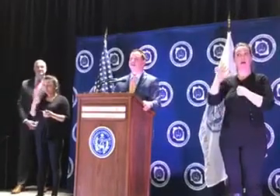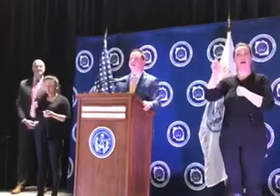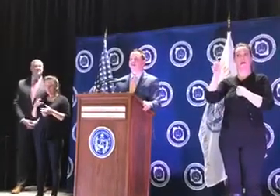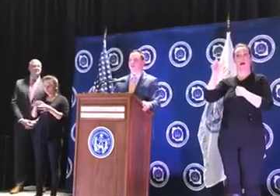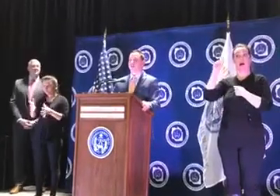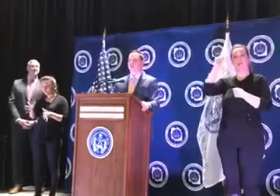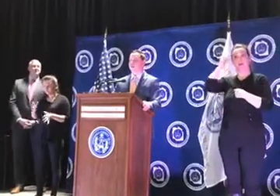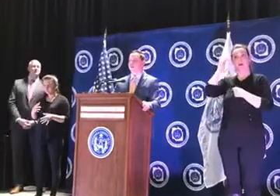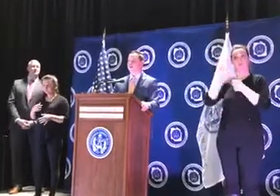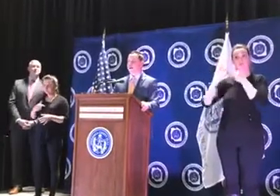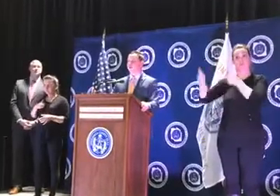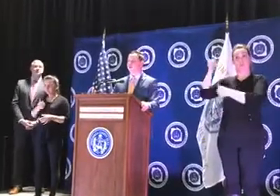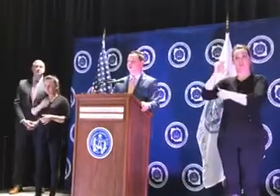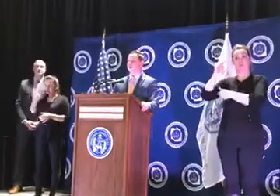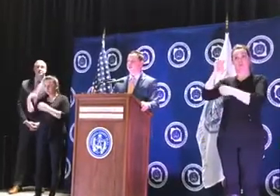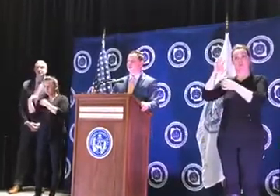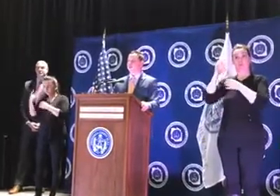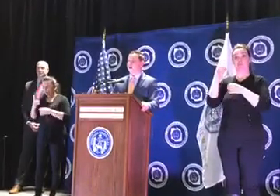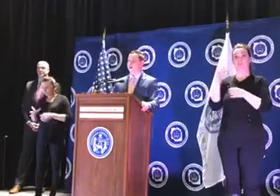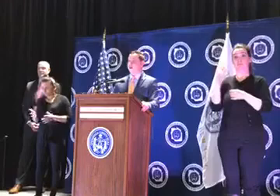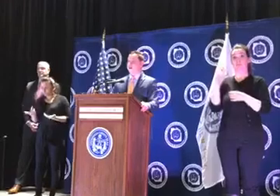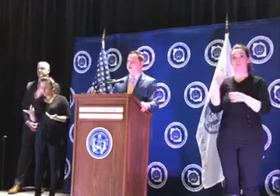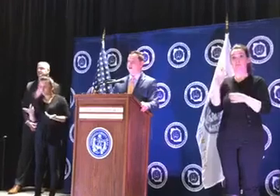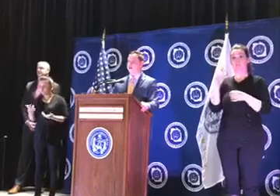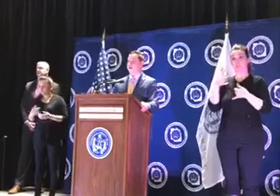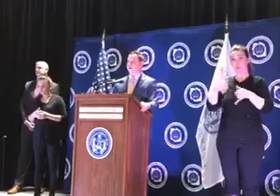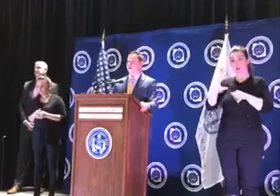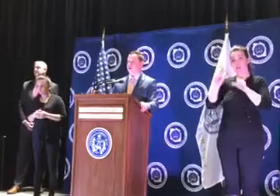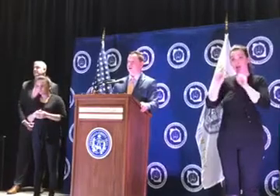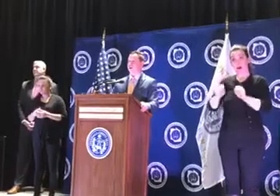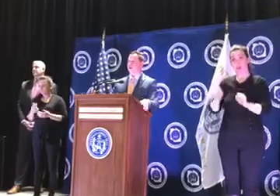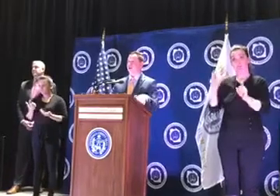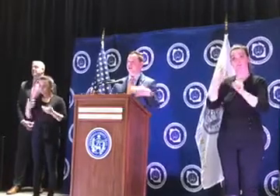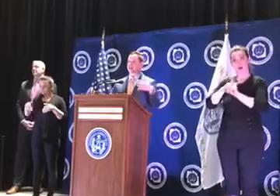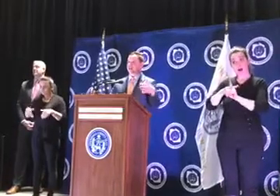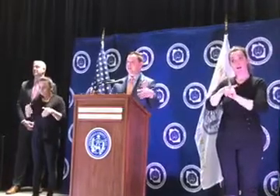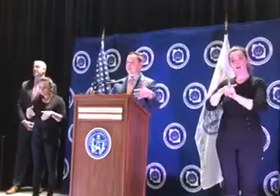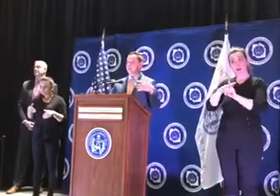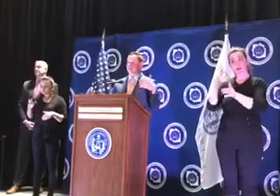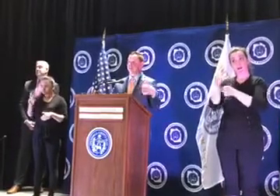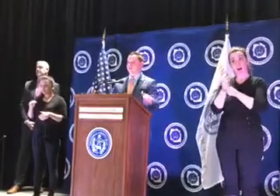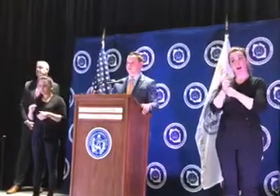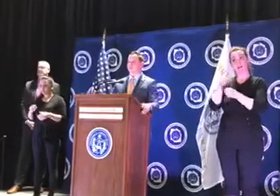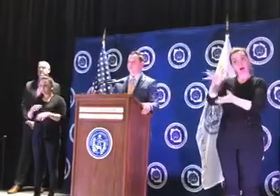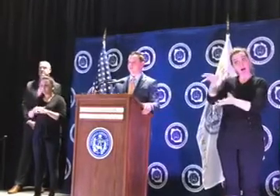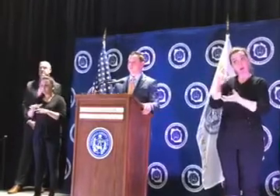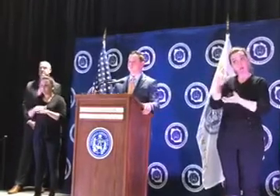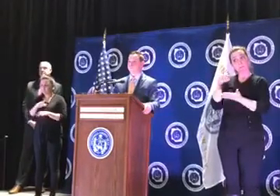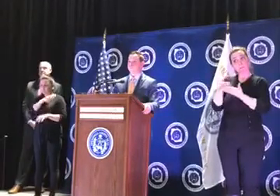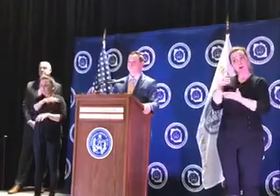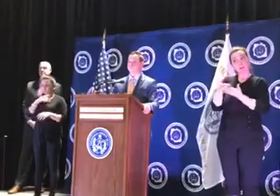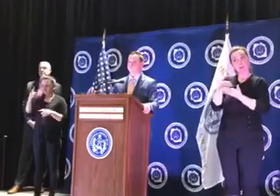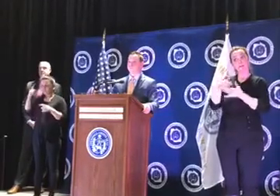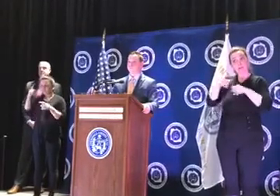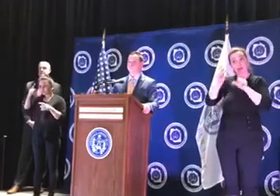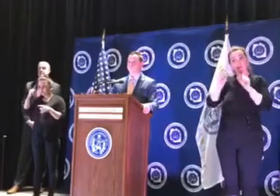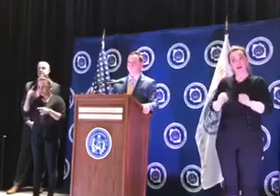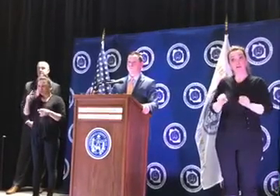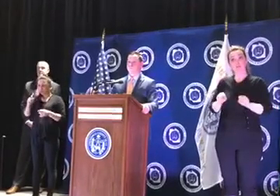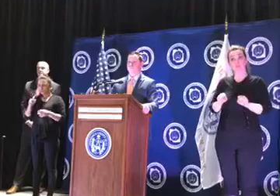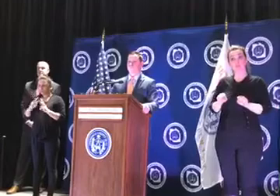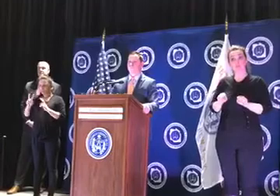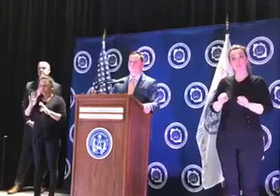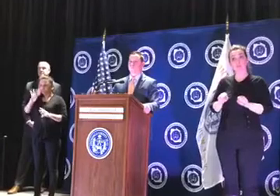to. So we're getting a lot of communication right now, and we encourage that to continue to happen. Do you have